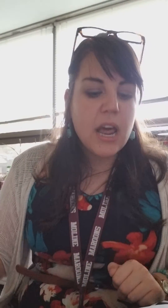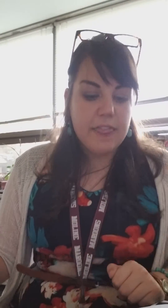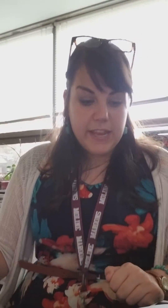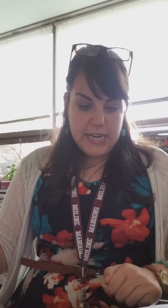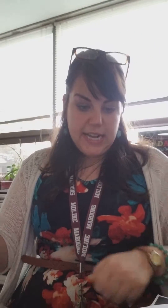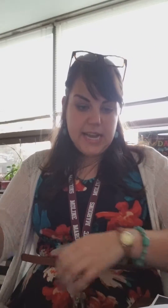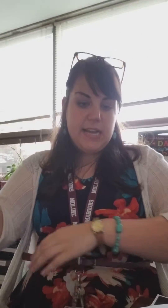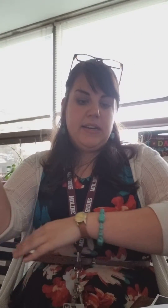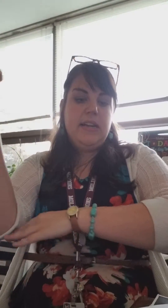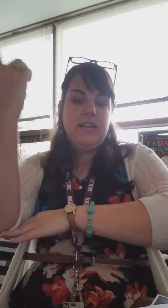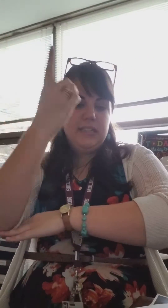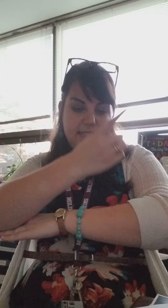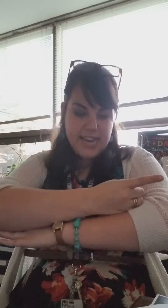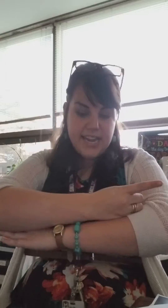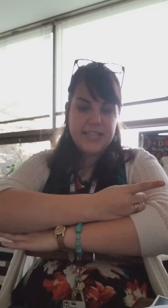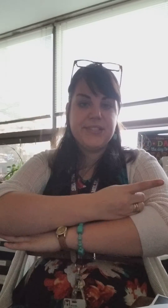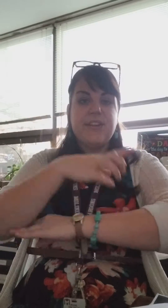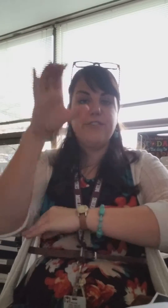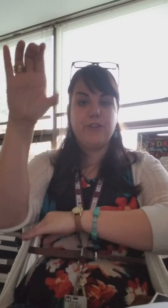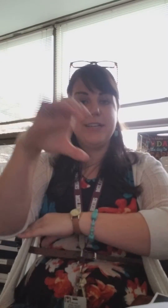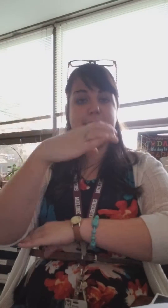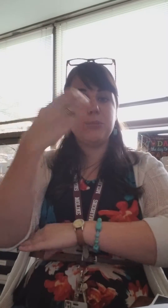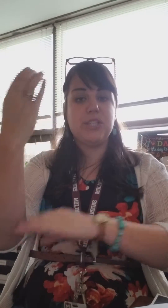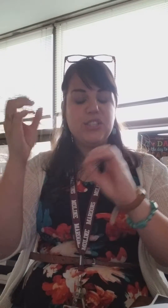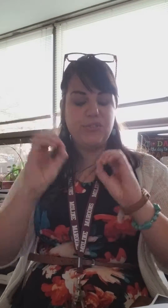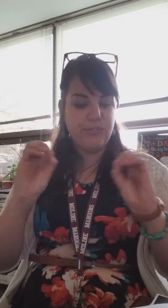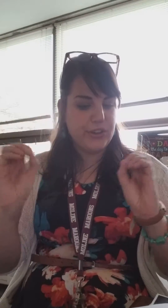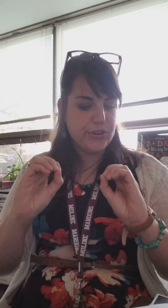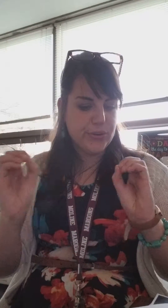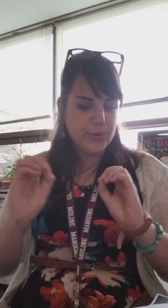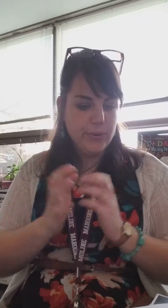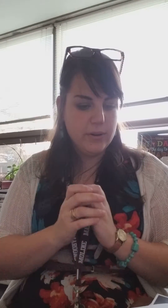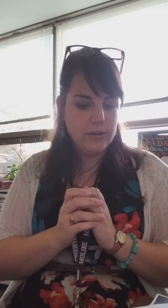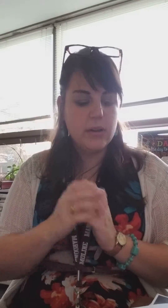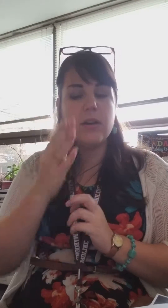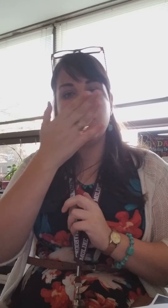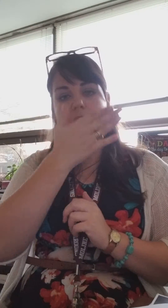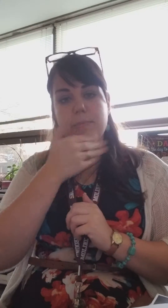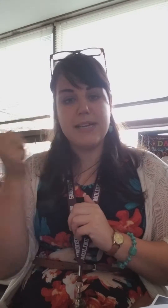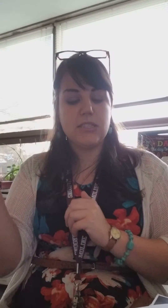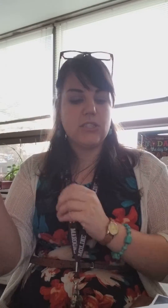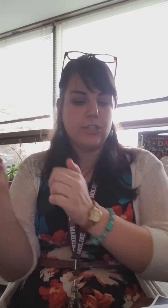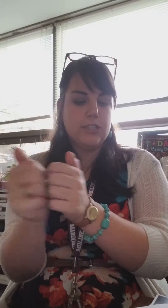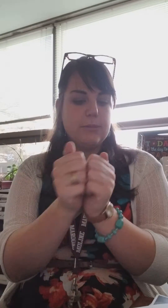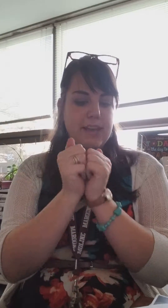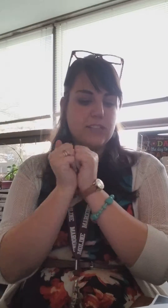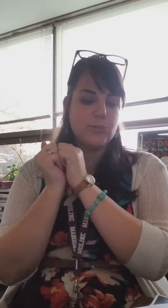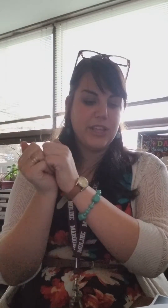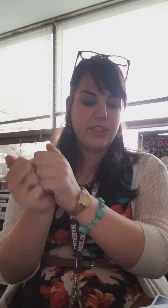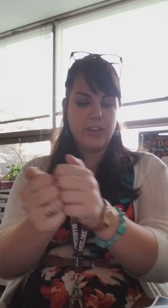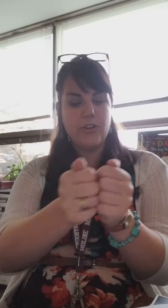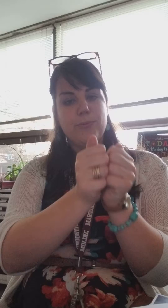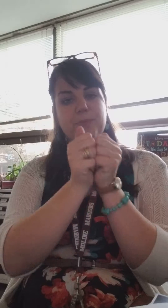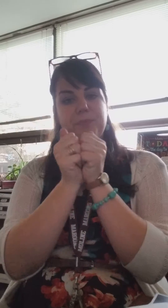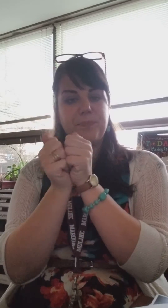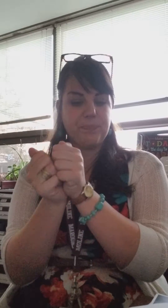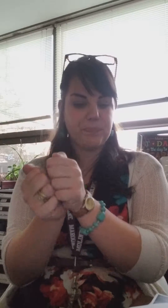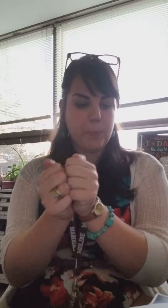And then again, days of Christmas few, the best are spent with you.